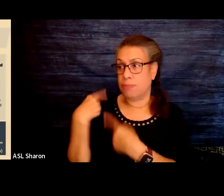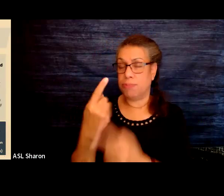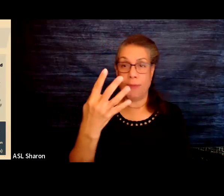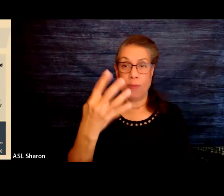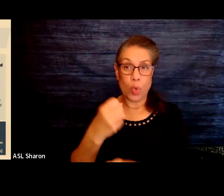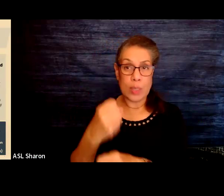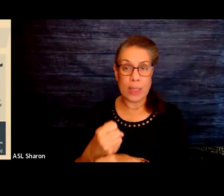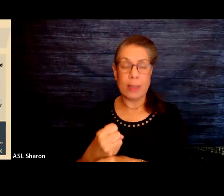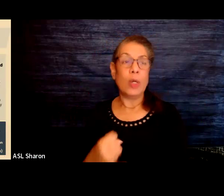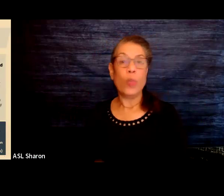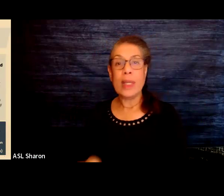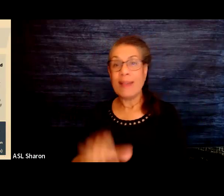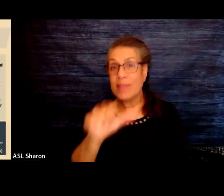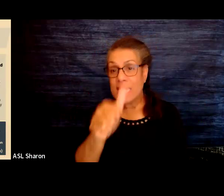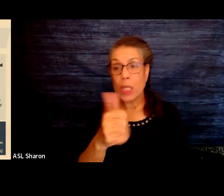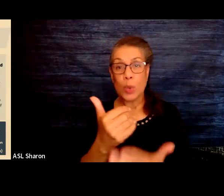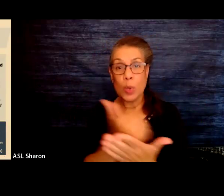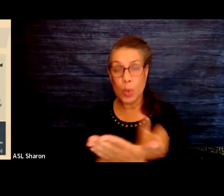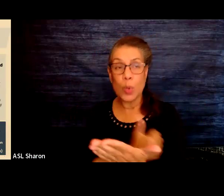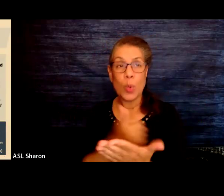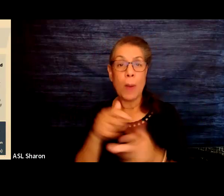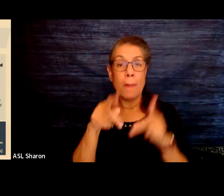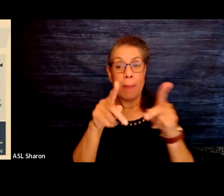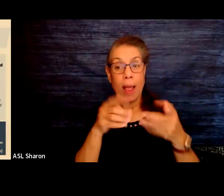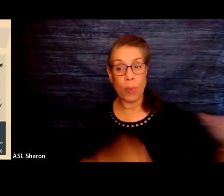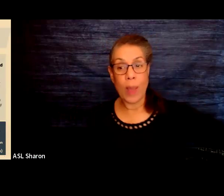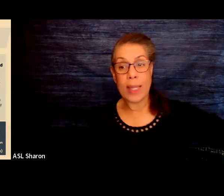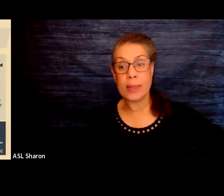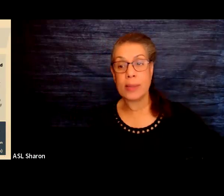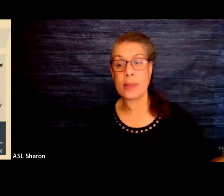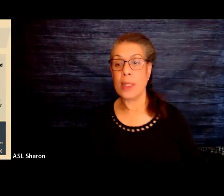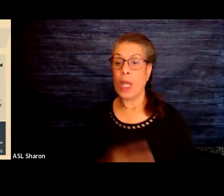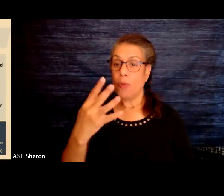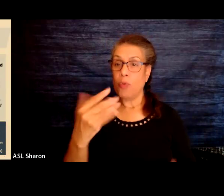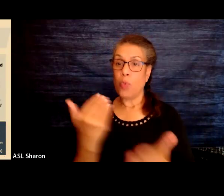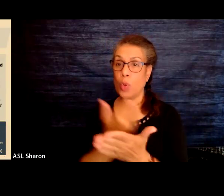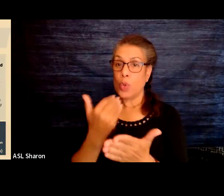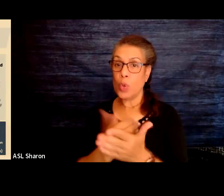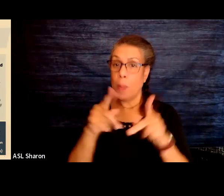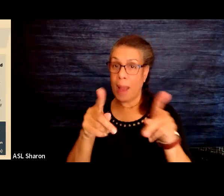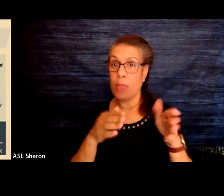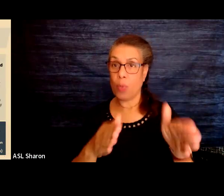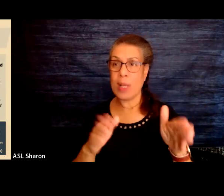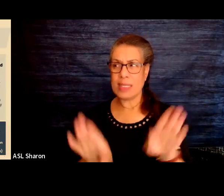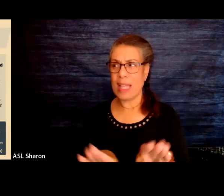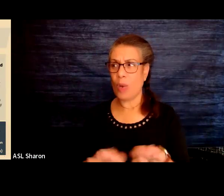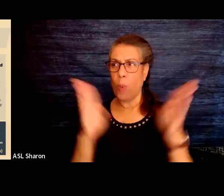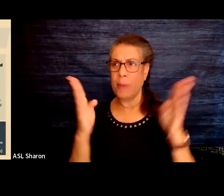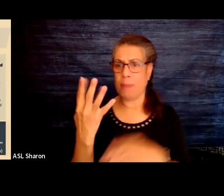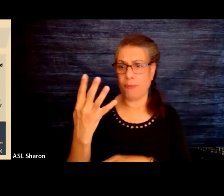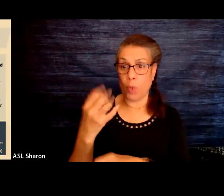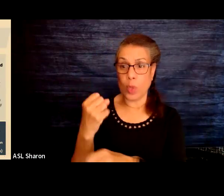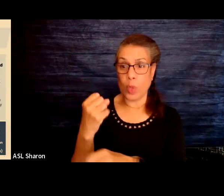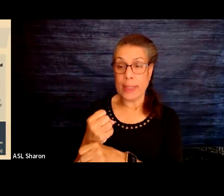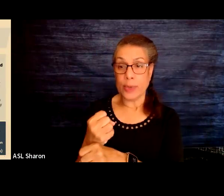new early college pathways, 6 new innovation career pathways, and 4 new CTE pathways that have started just in the last 4 years, in addition to a pretty wide